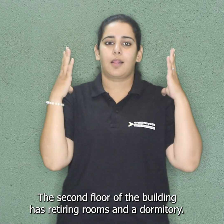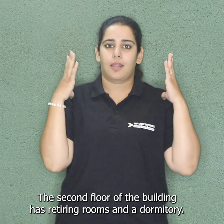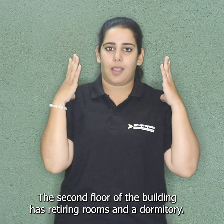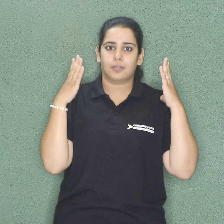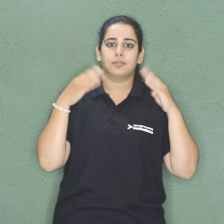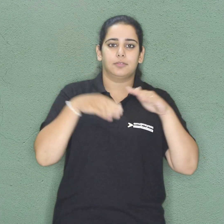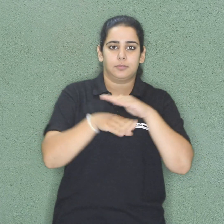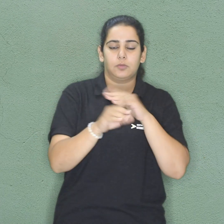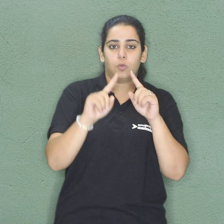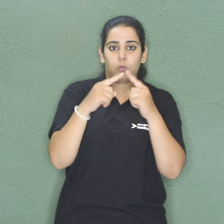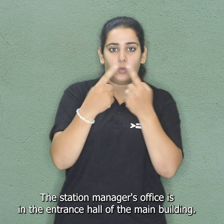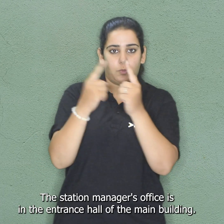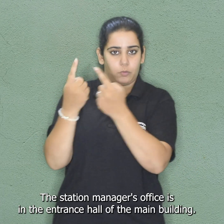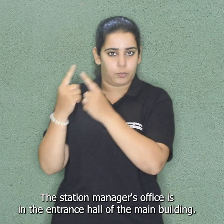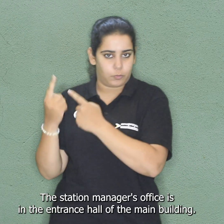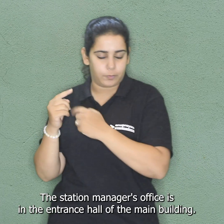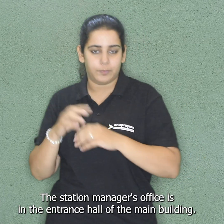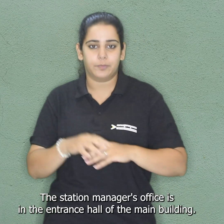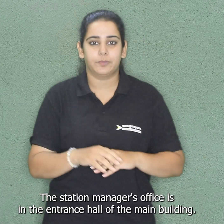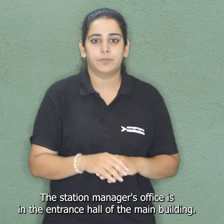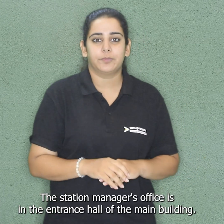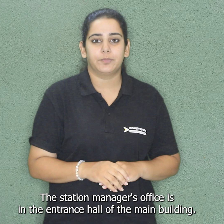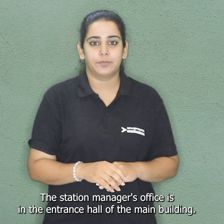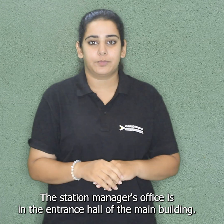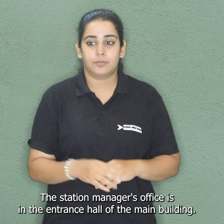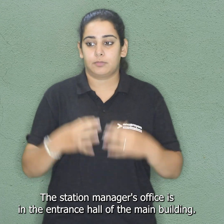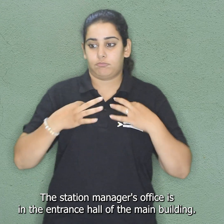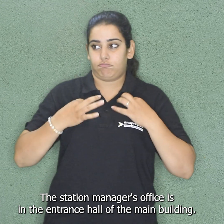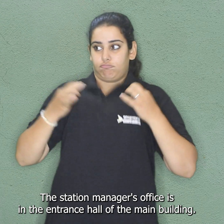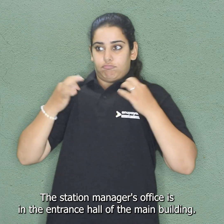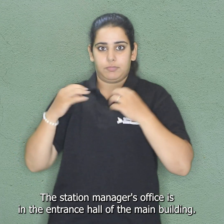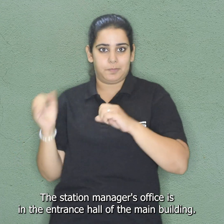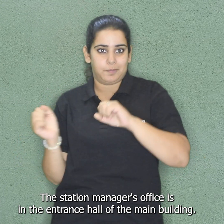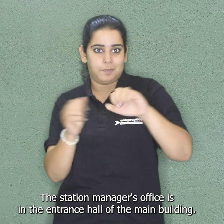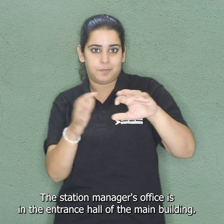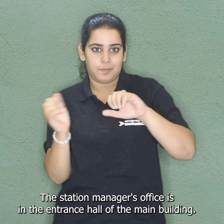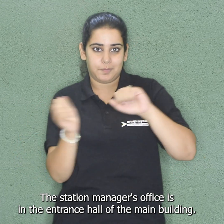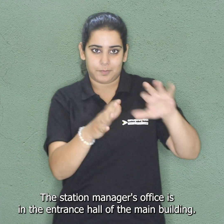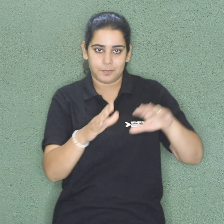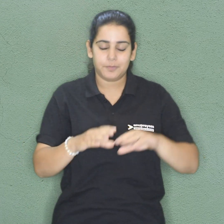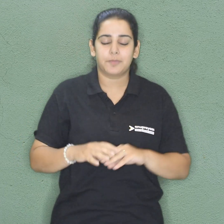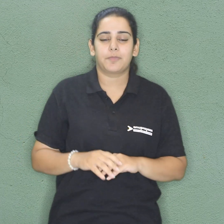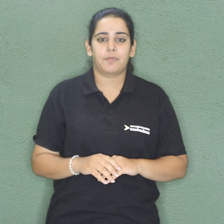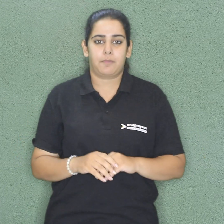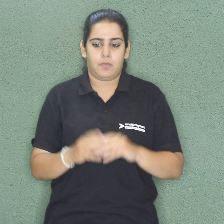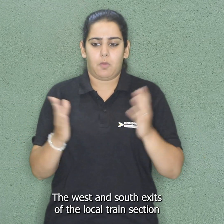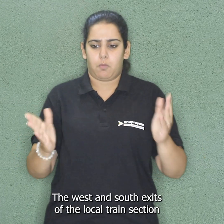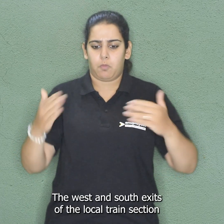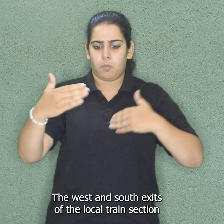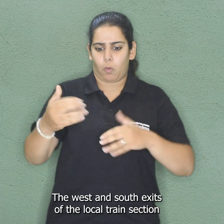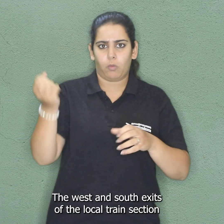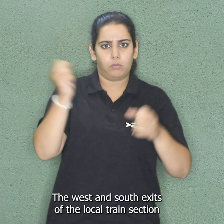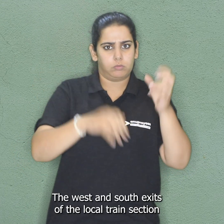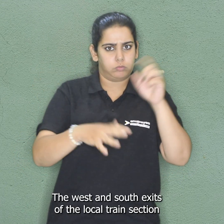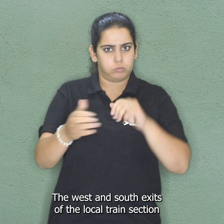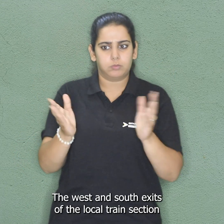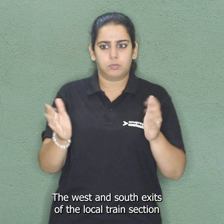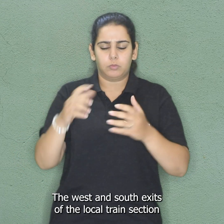dormitory. The station manager's office is in the entrance hall of the main building. The west and south exits of the